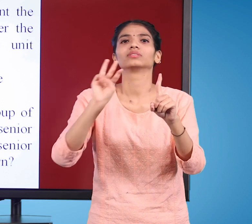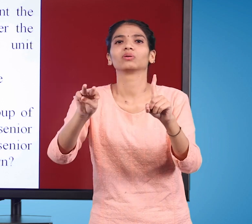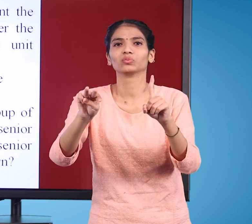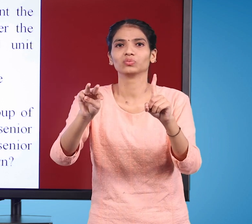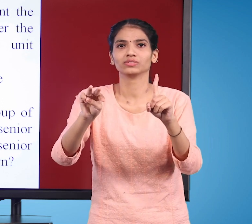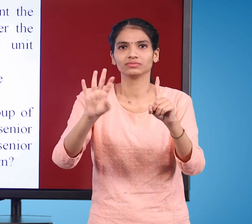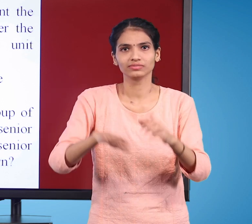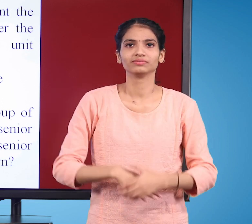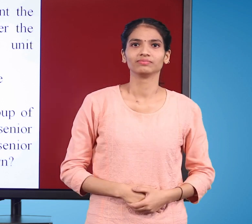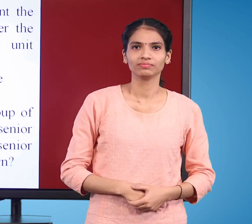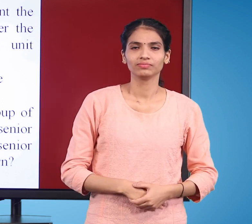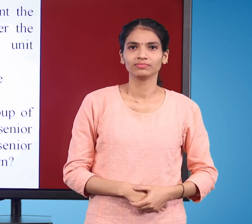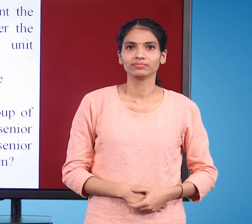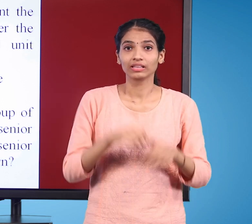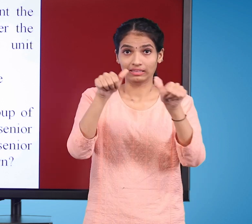to 20,000. A.